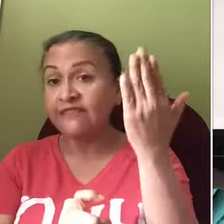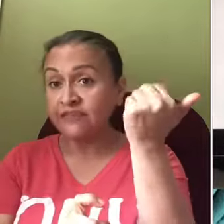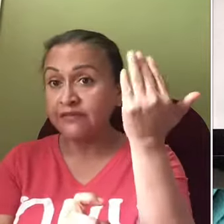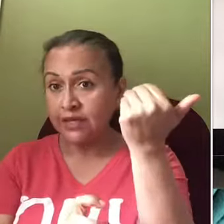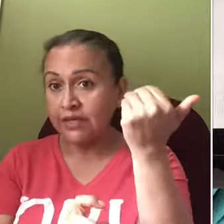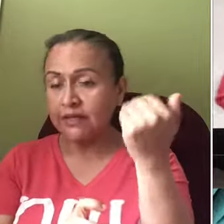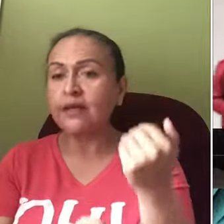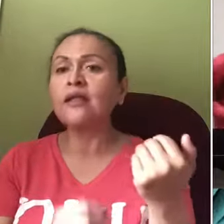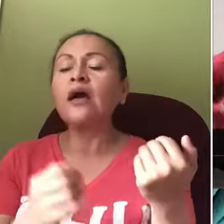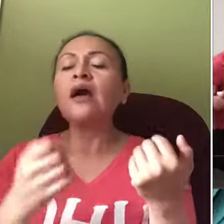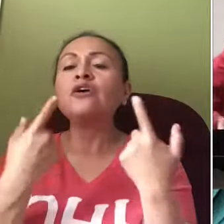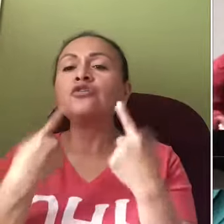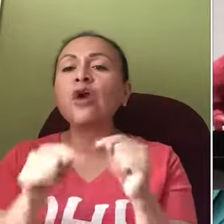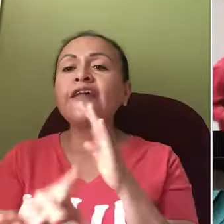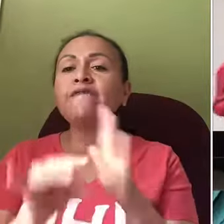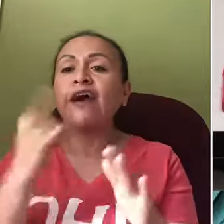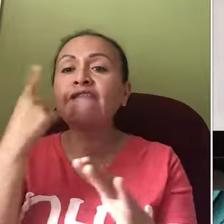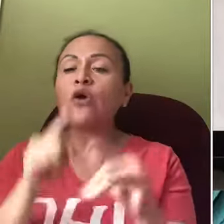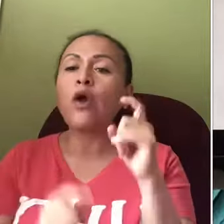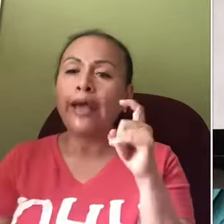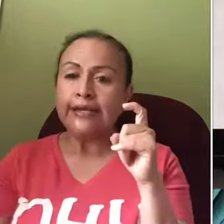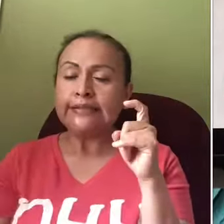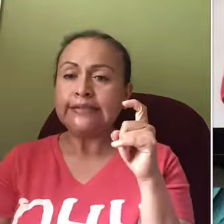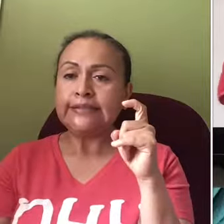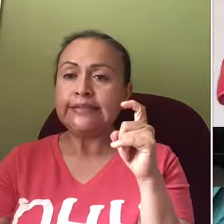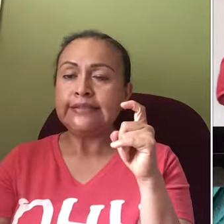is they want us to solve for X.